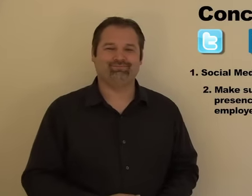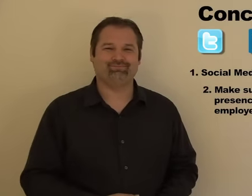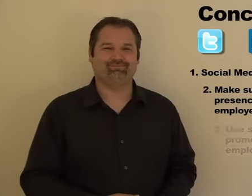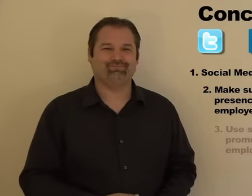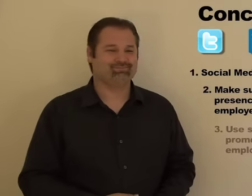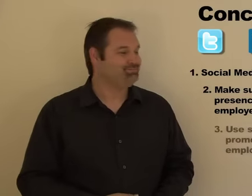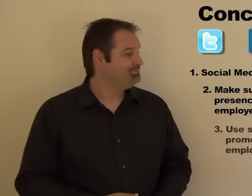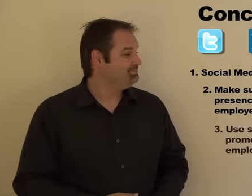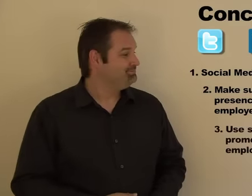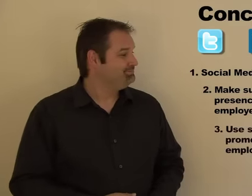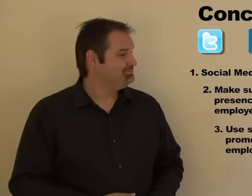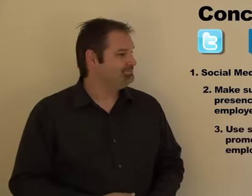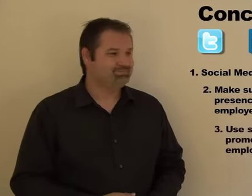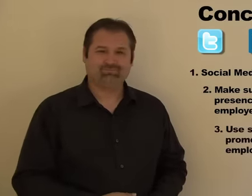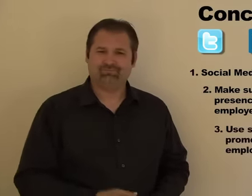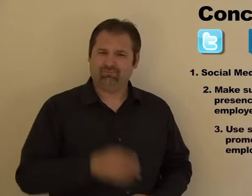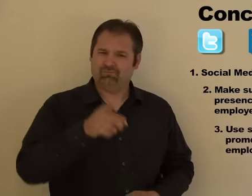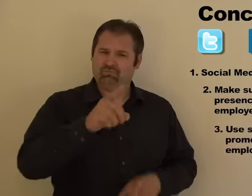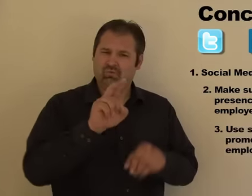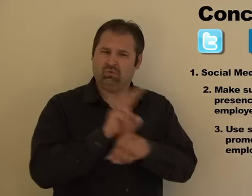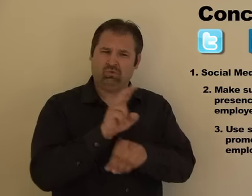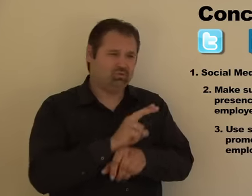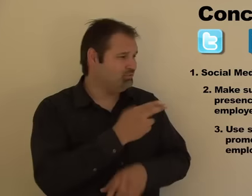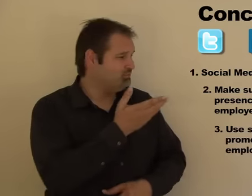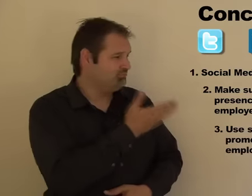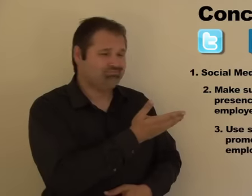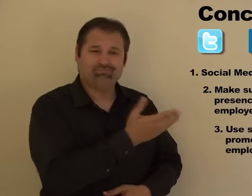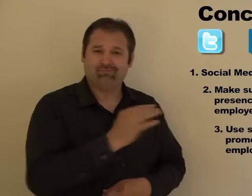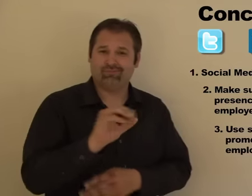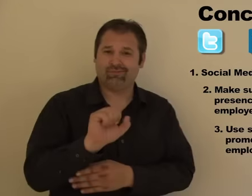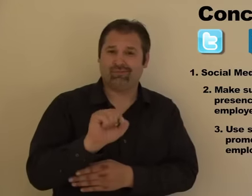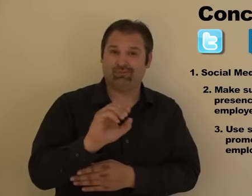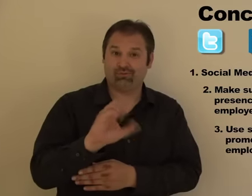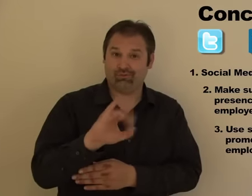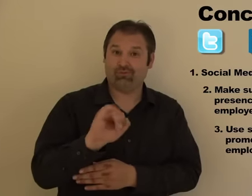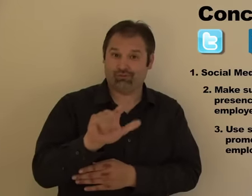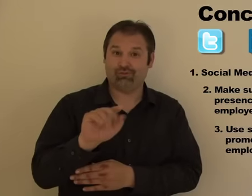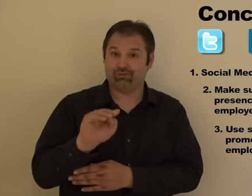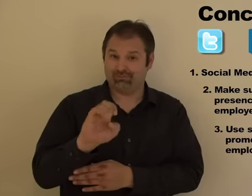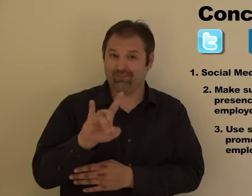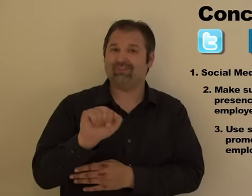You can utilize these social media tools to promote yourself to companies. Show them your